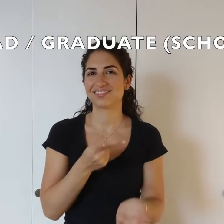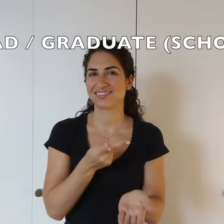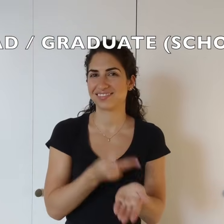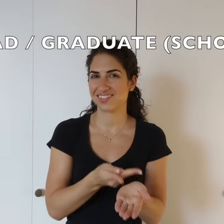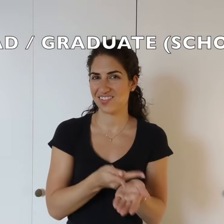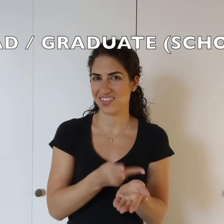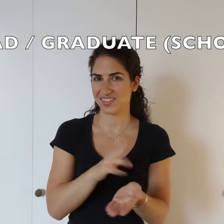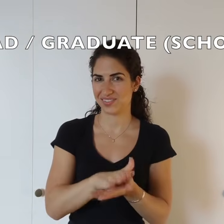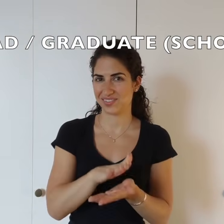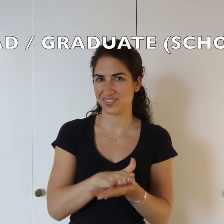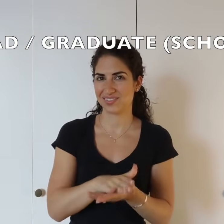grad school.